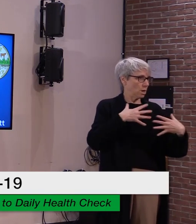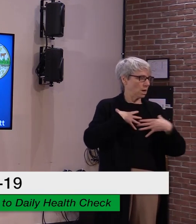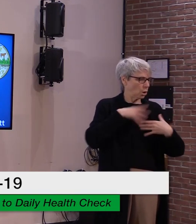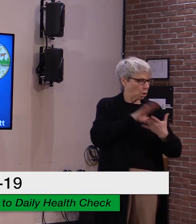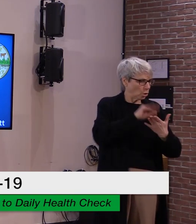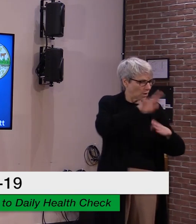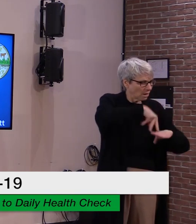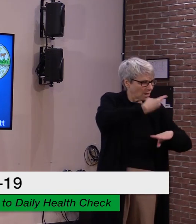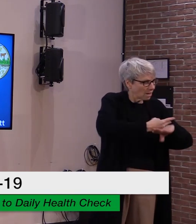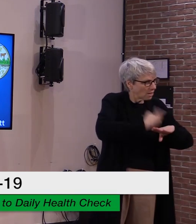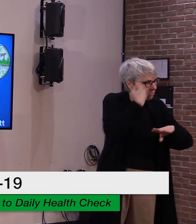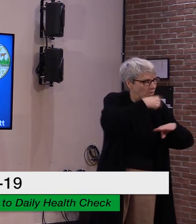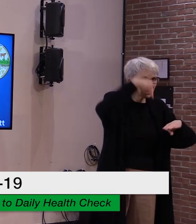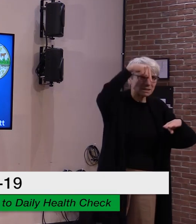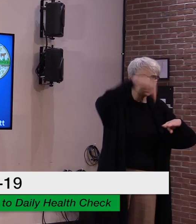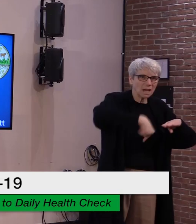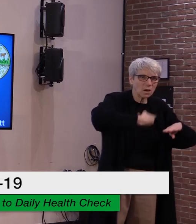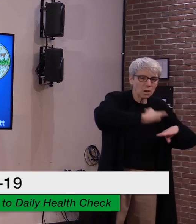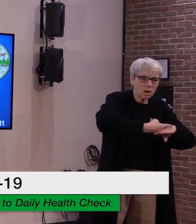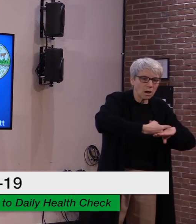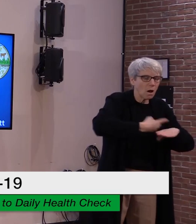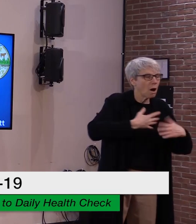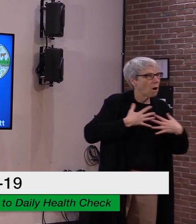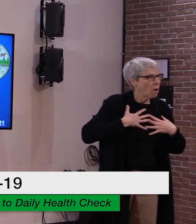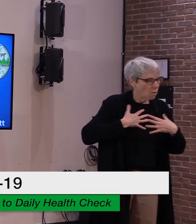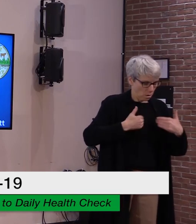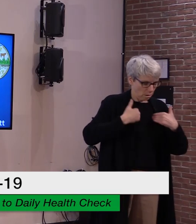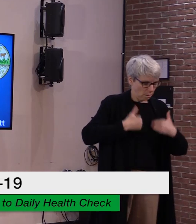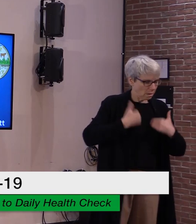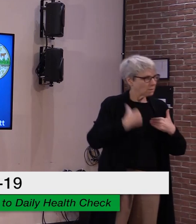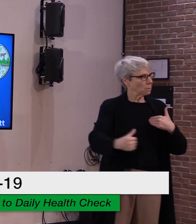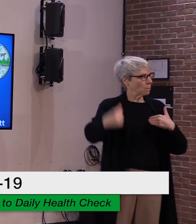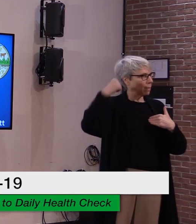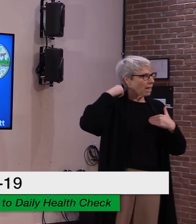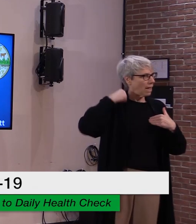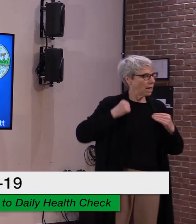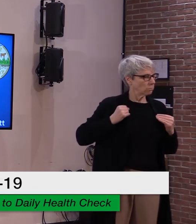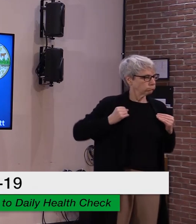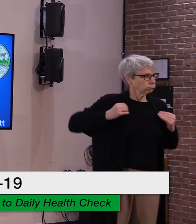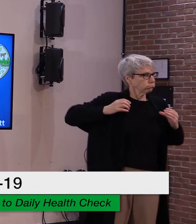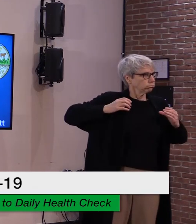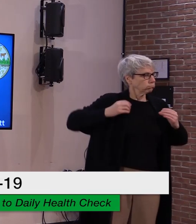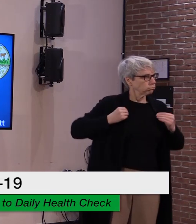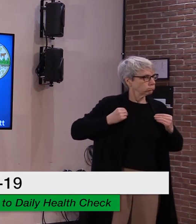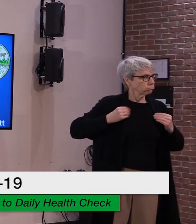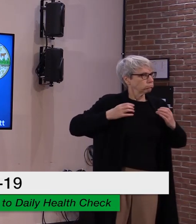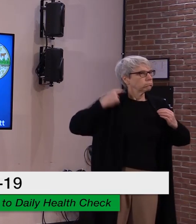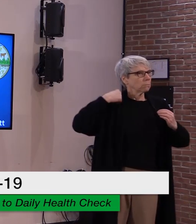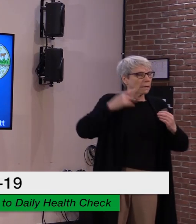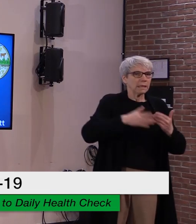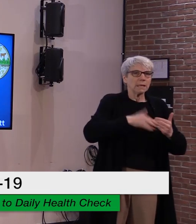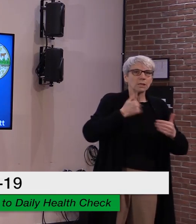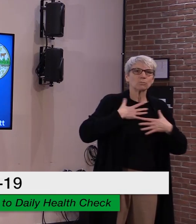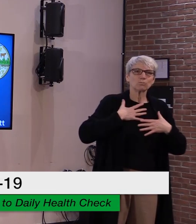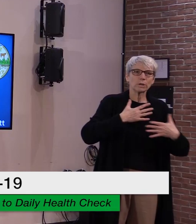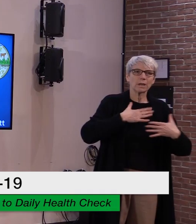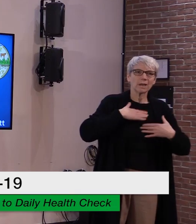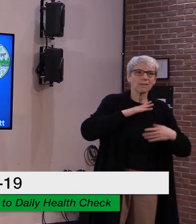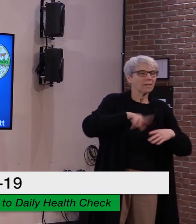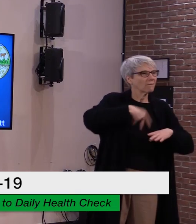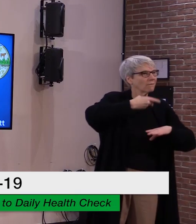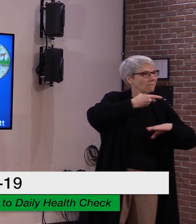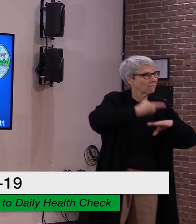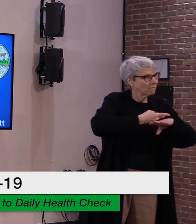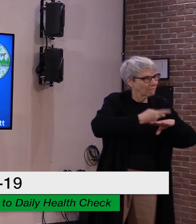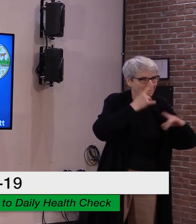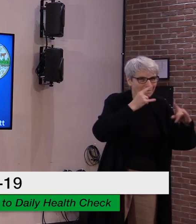recognition of the fact that so much of our lung capacity is actually towards our backs in addition the use